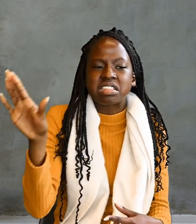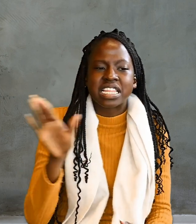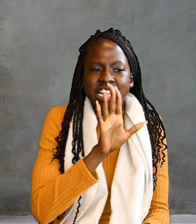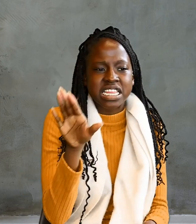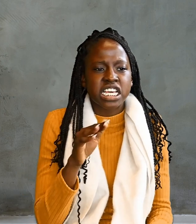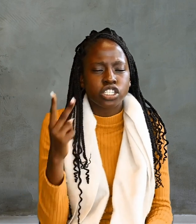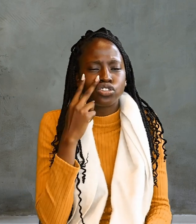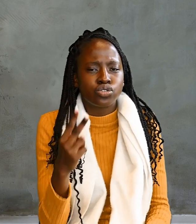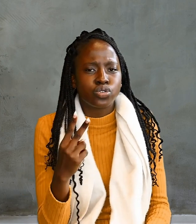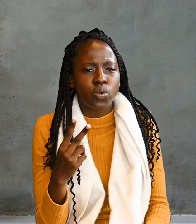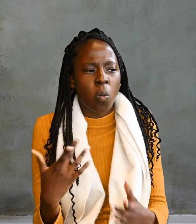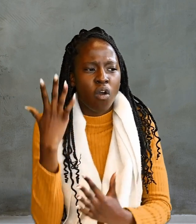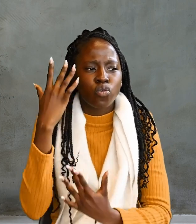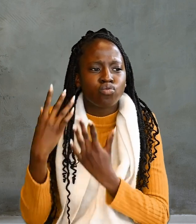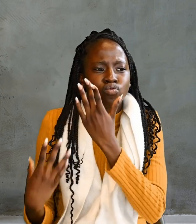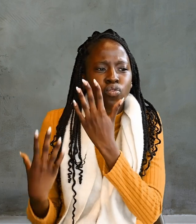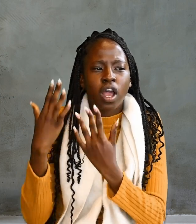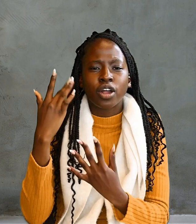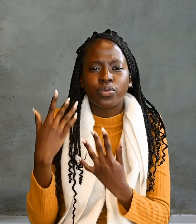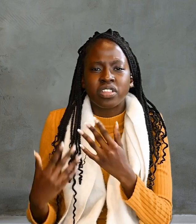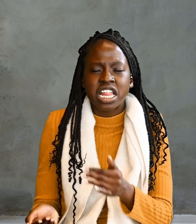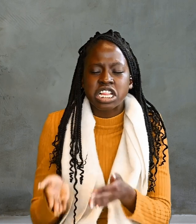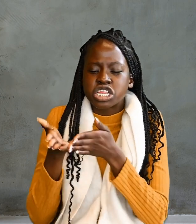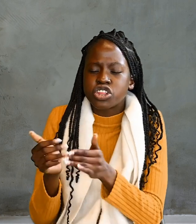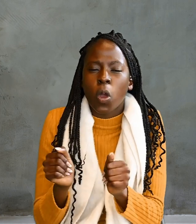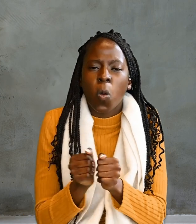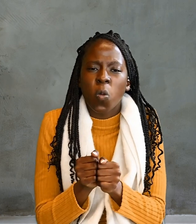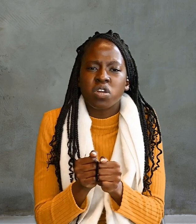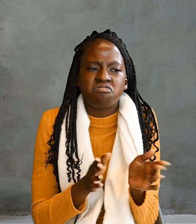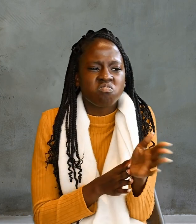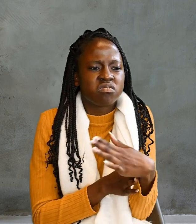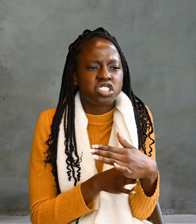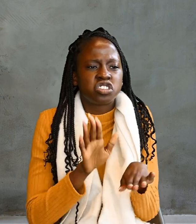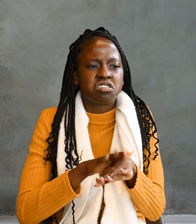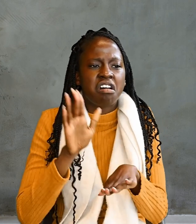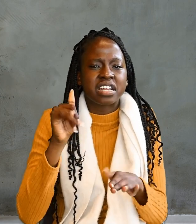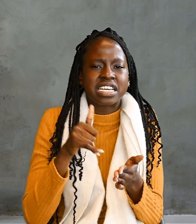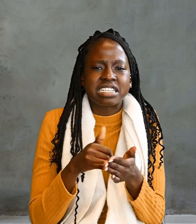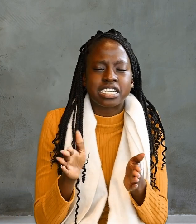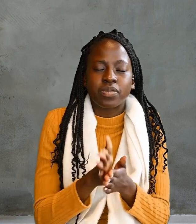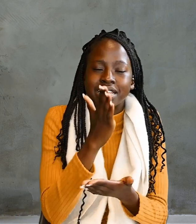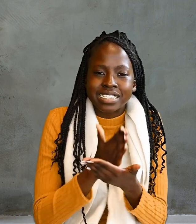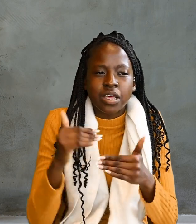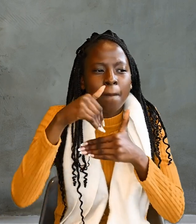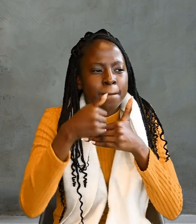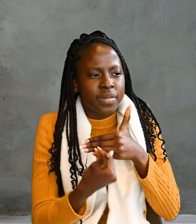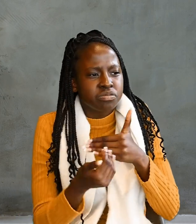of burning coals, there with fish on it, and some bread. Jesus said to